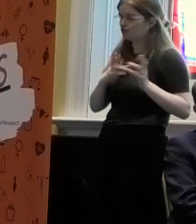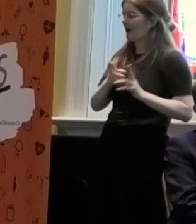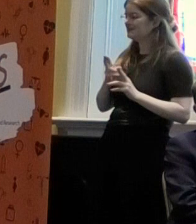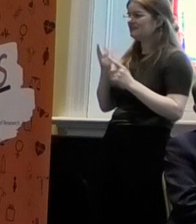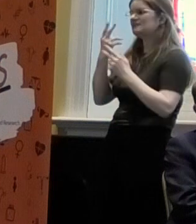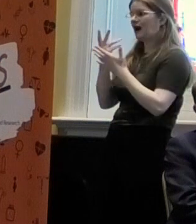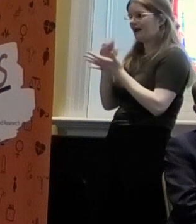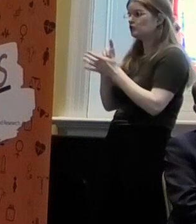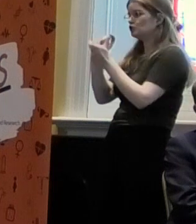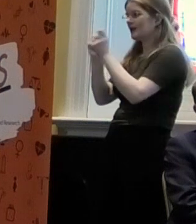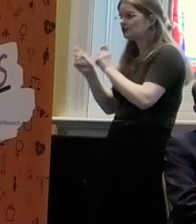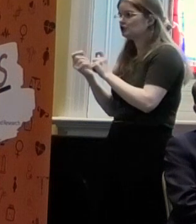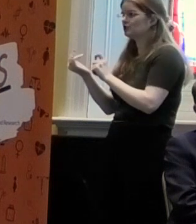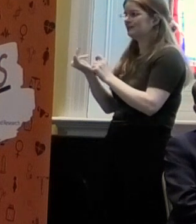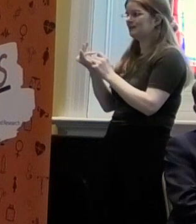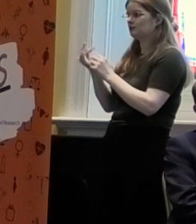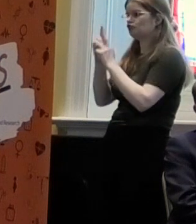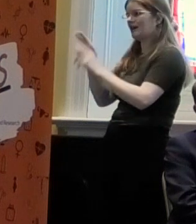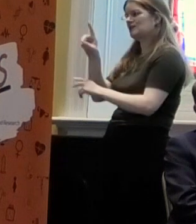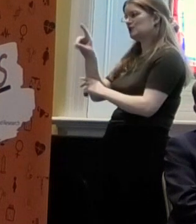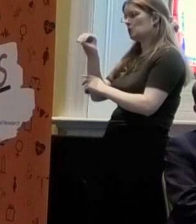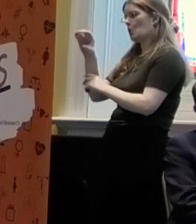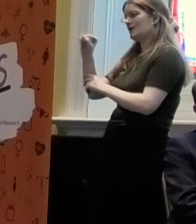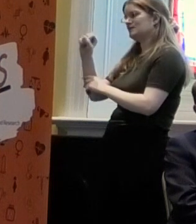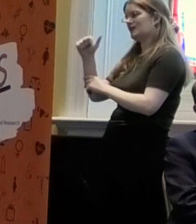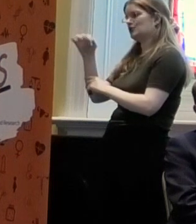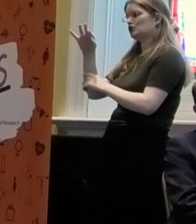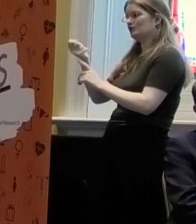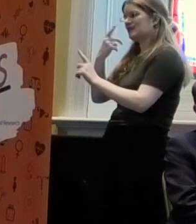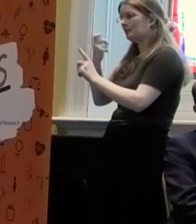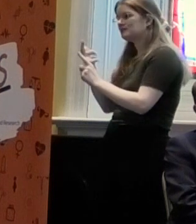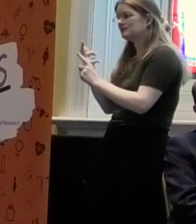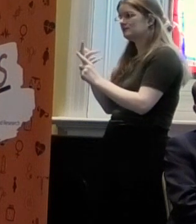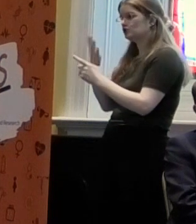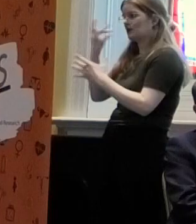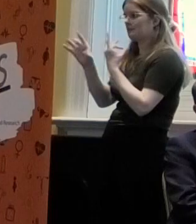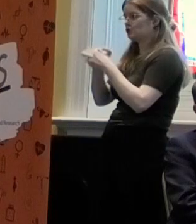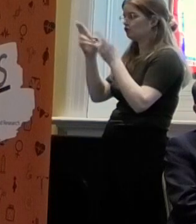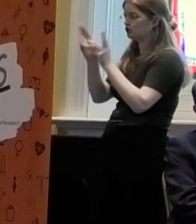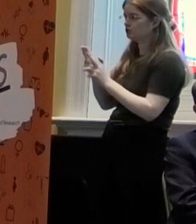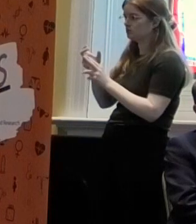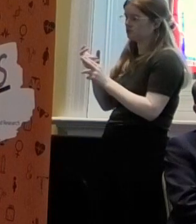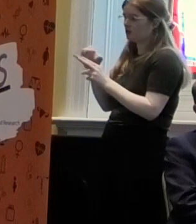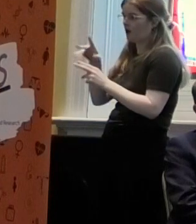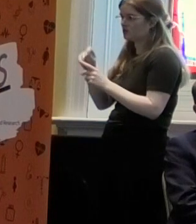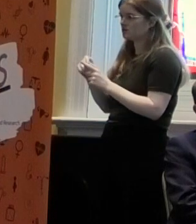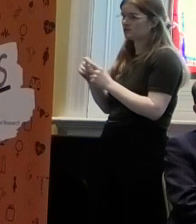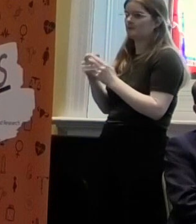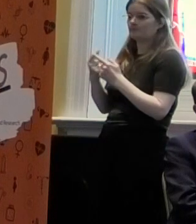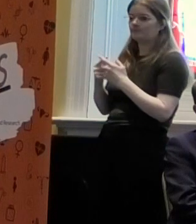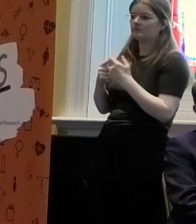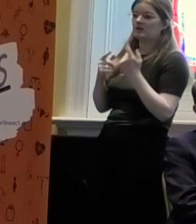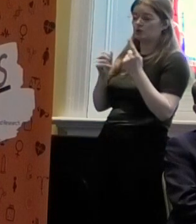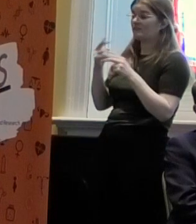don't need to be on a higher dose, which a lot of people were on a higher dose, which is leading to increased bleeding complications, for example, and so that has been